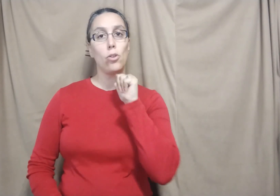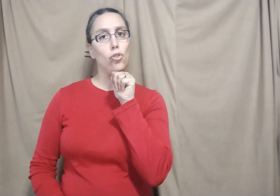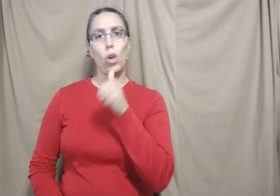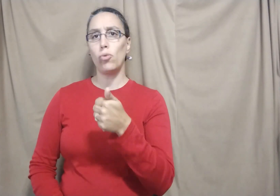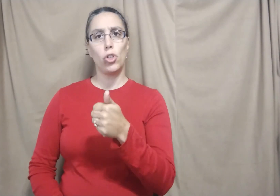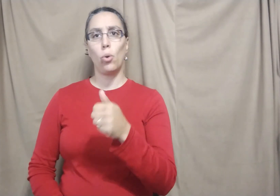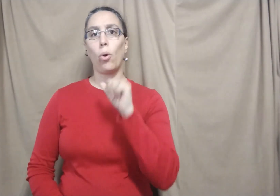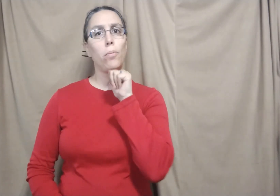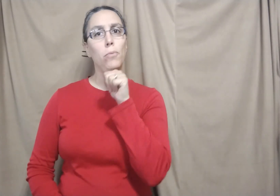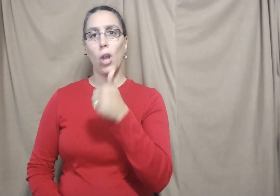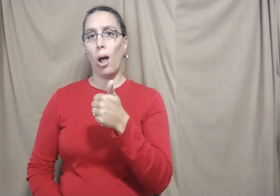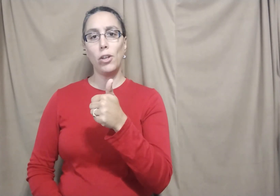don't or not,